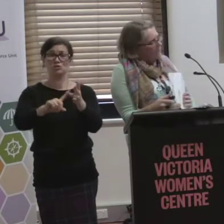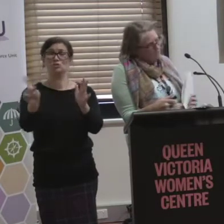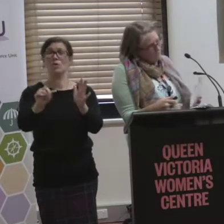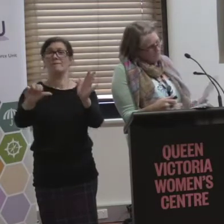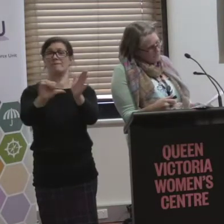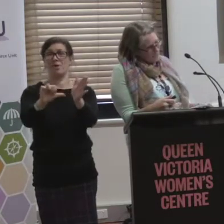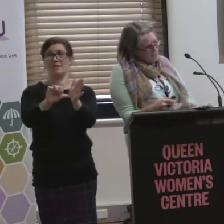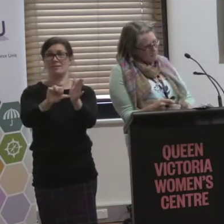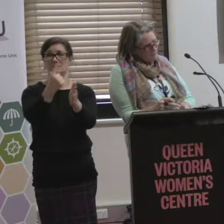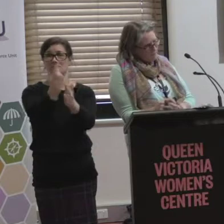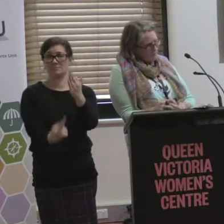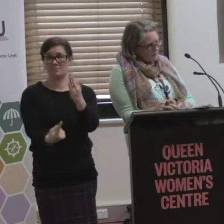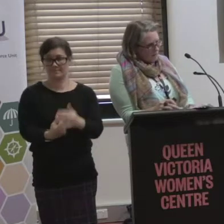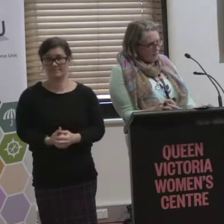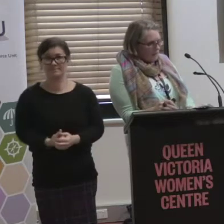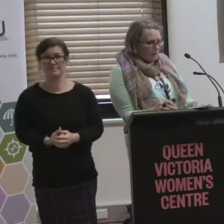So the role of the guardian.